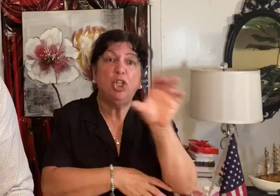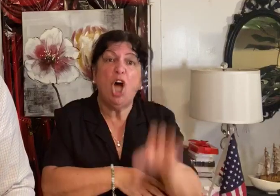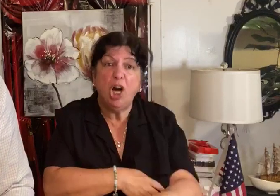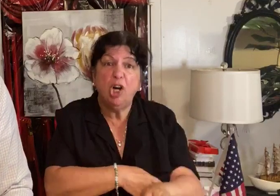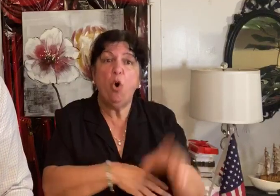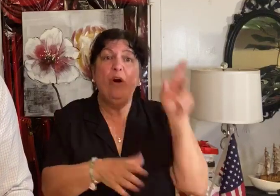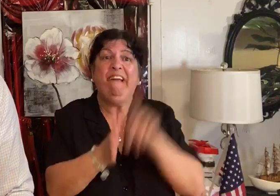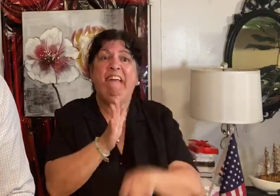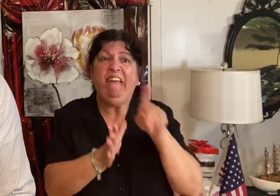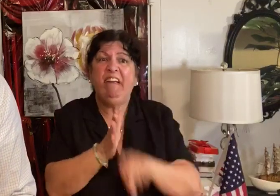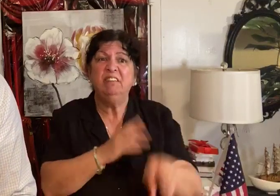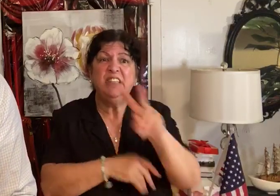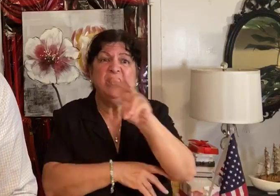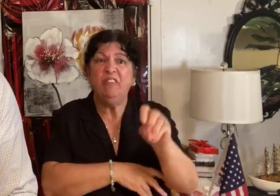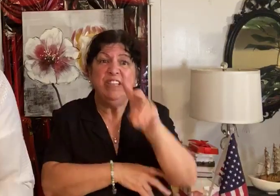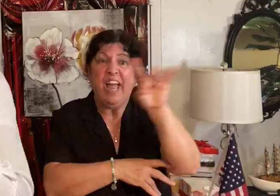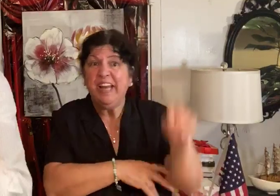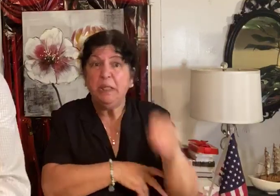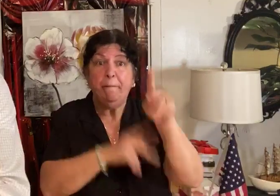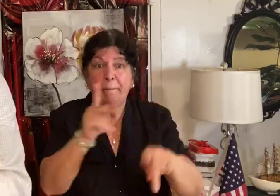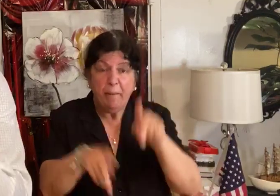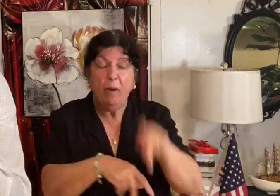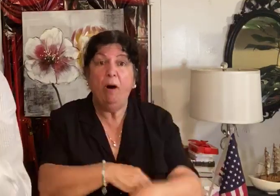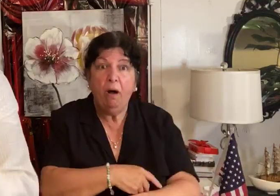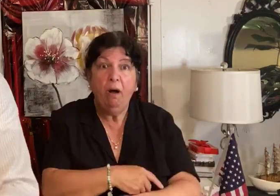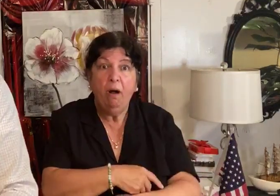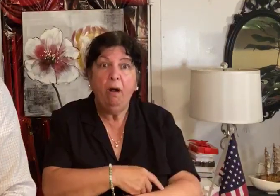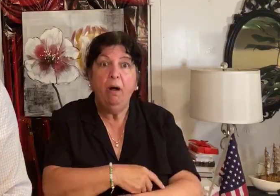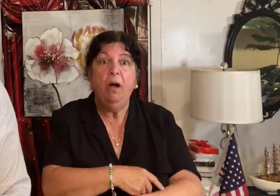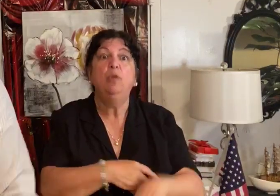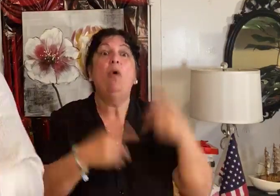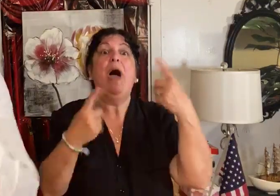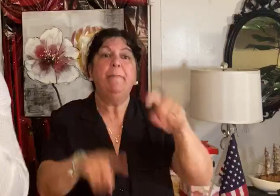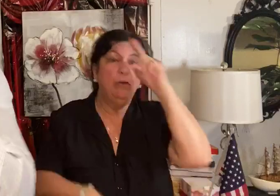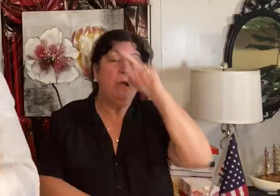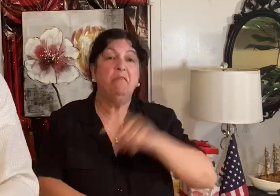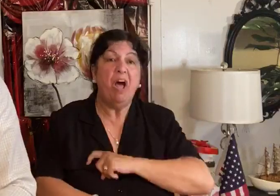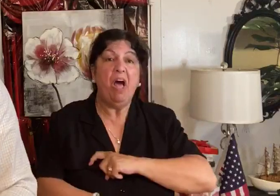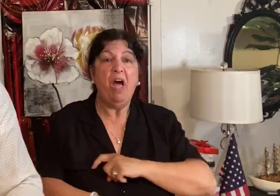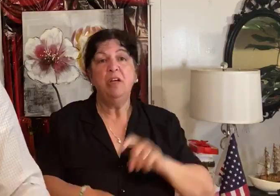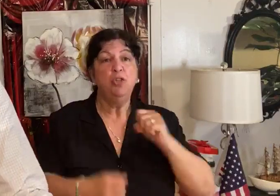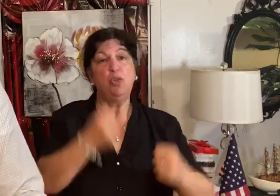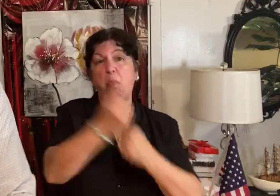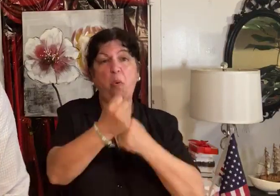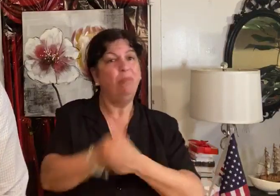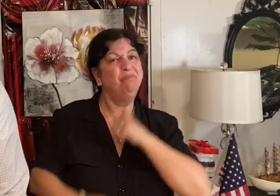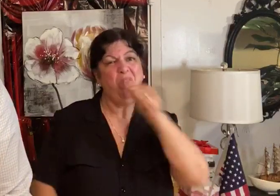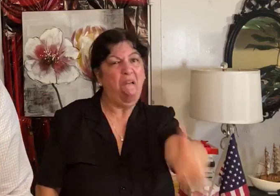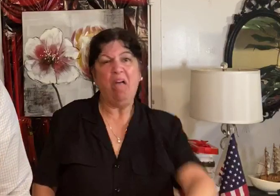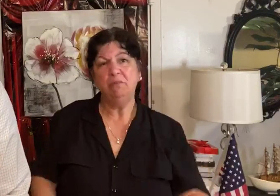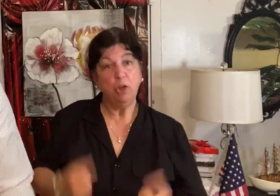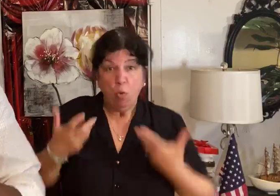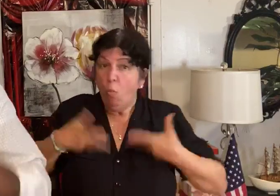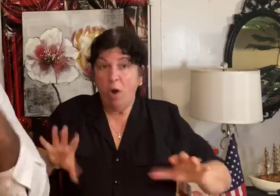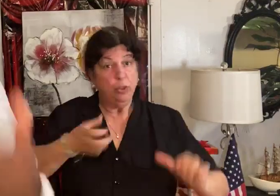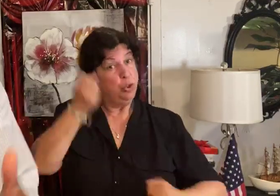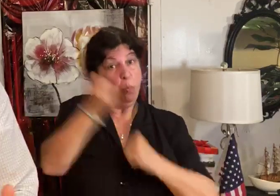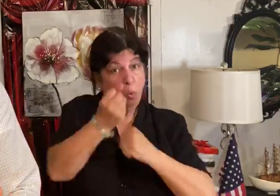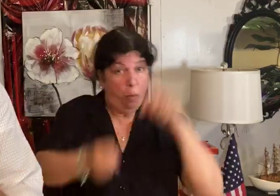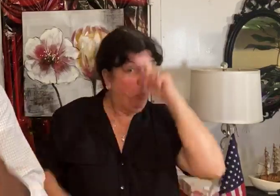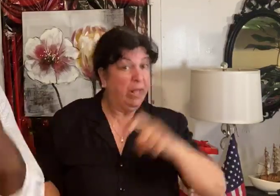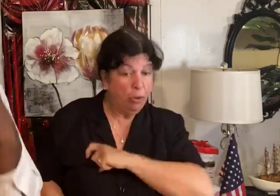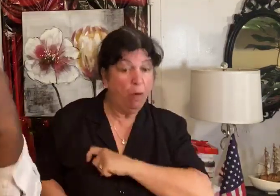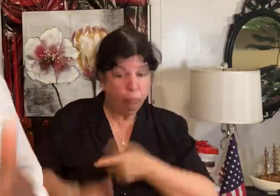Chicago on the streets. That's what you get when you defund the police. That's what you have when you have less police officers and